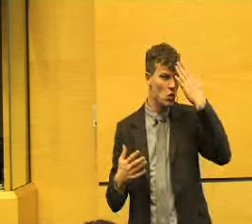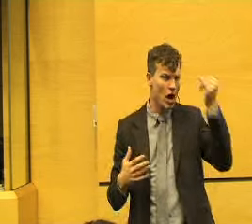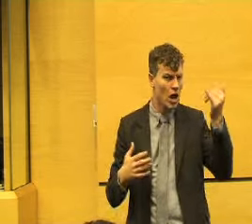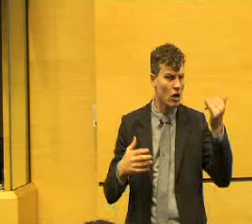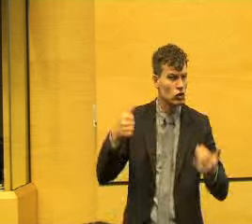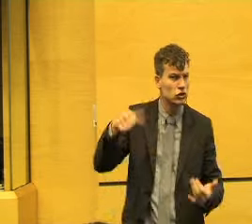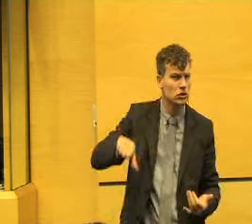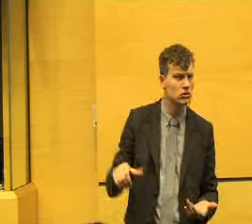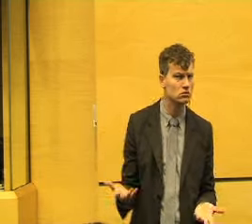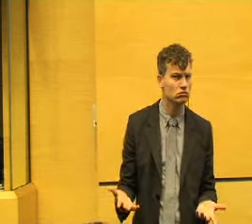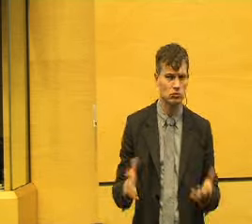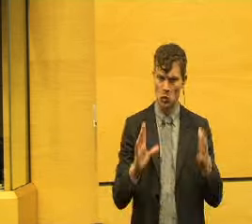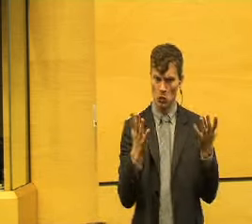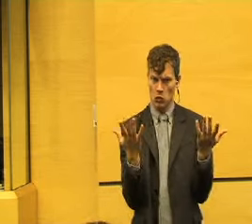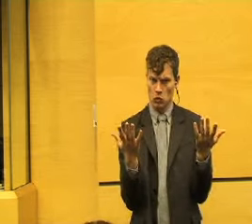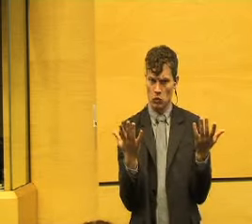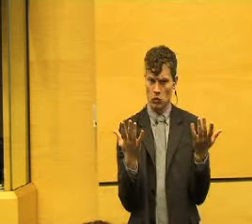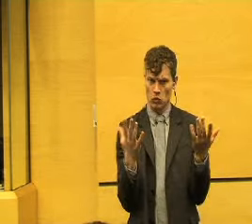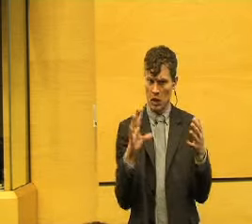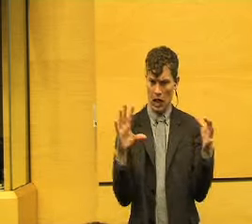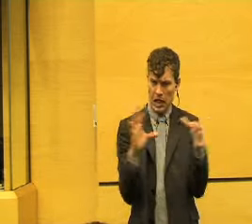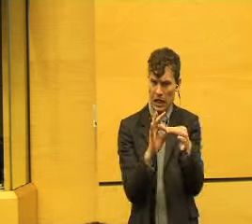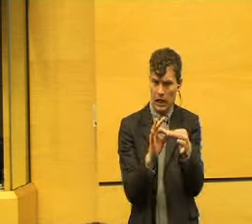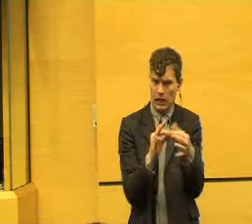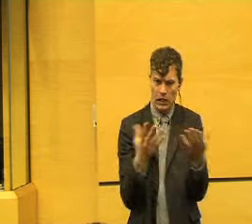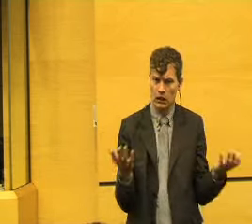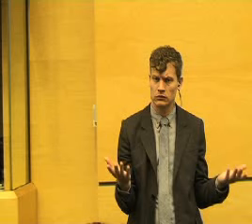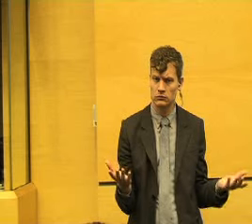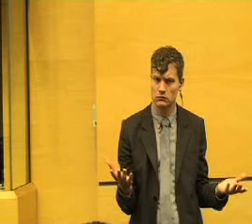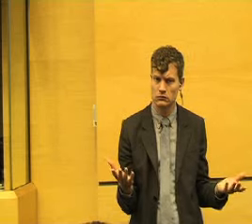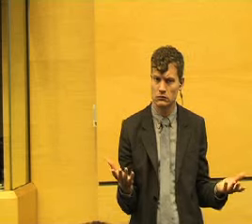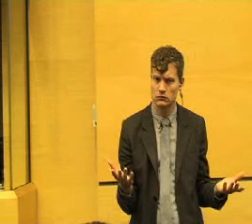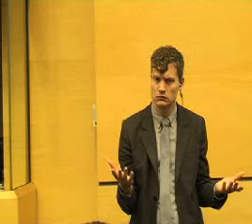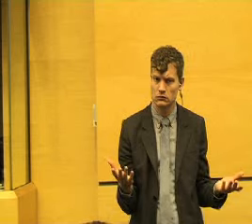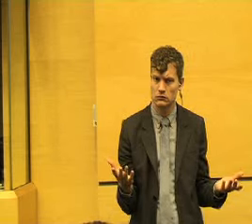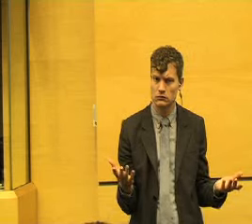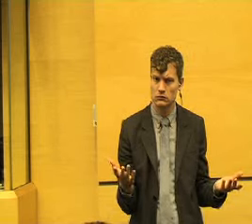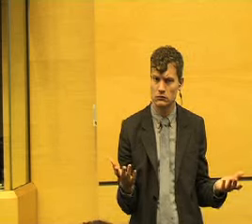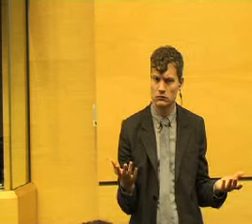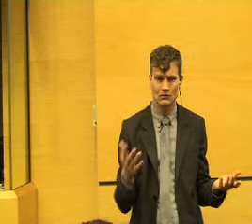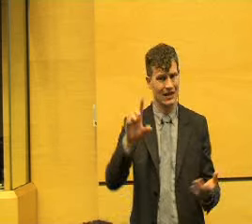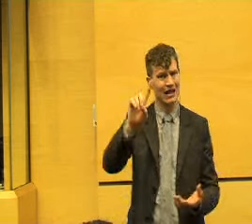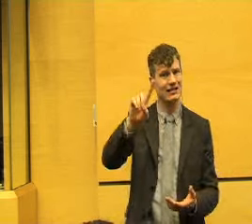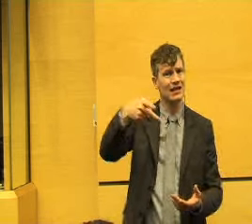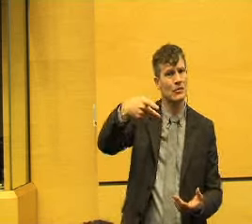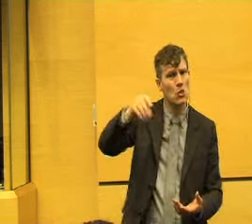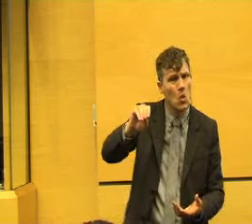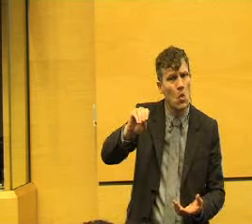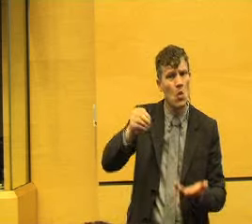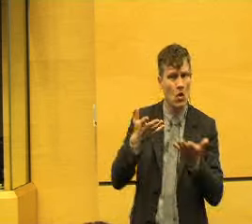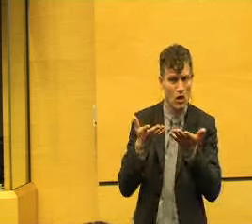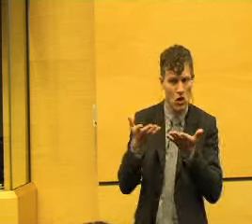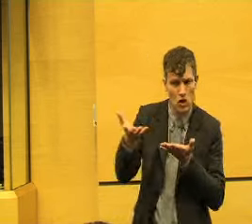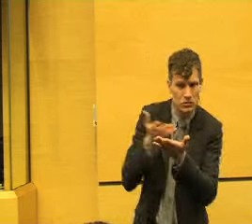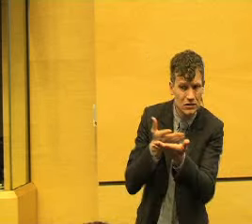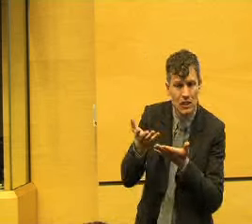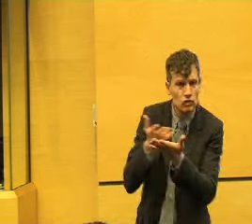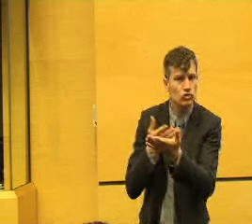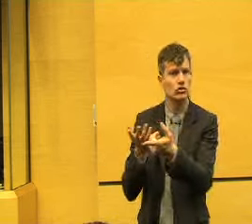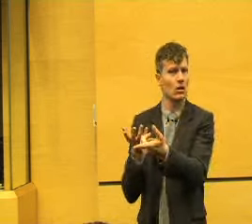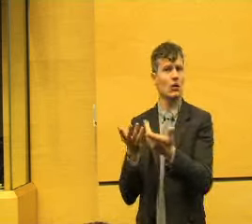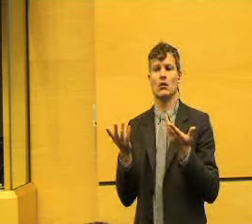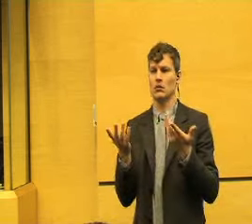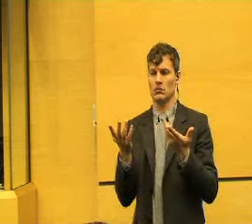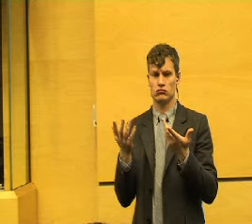therefore, that the consultations of persons with disabilities with the measures and policies in